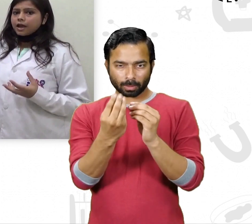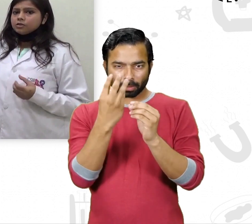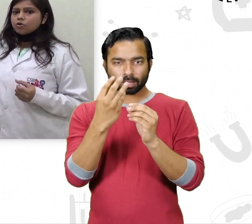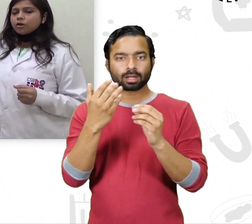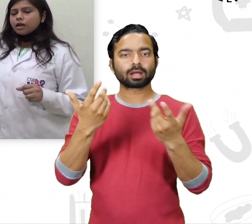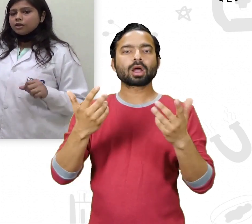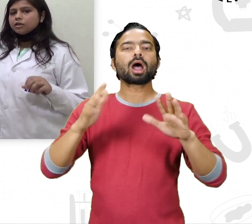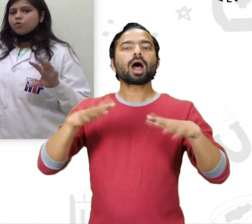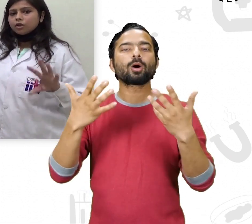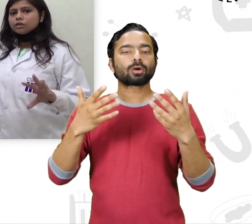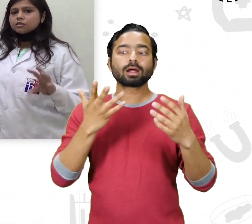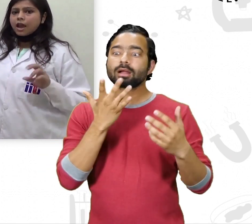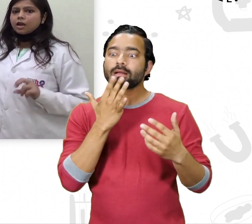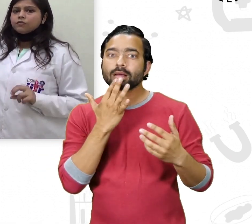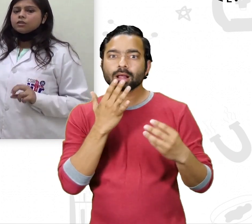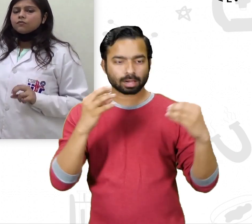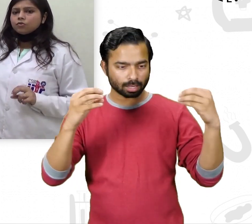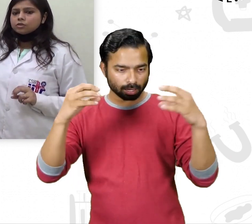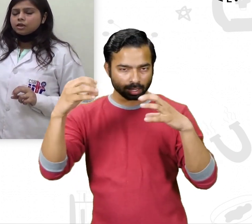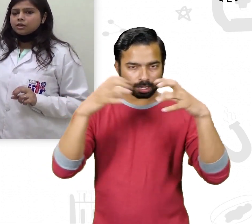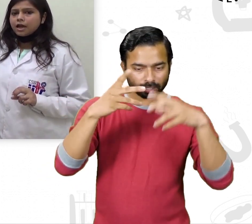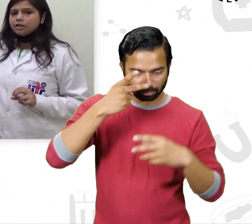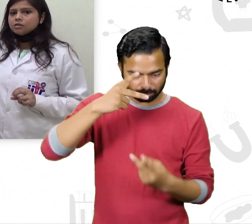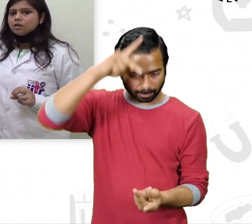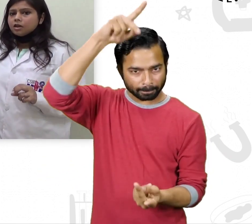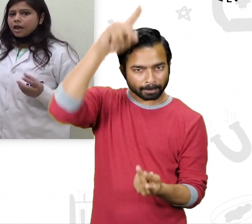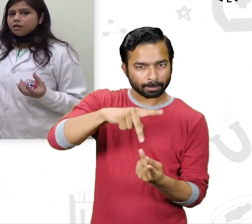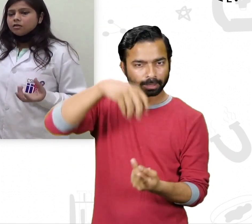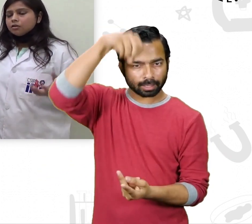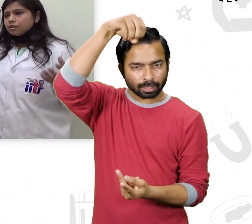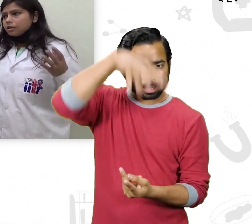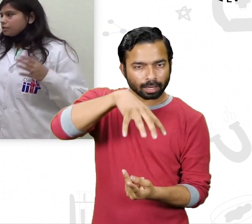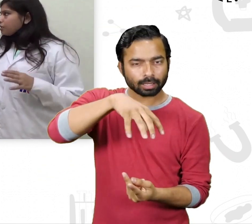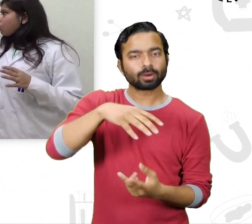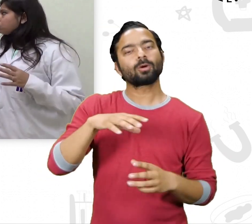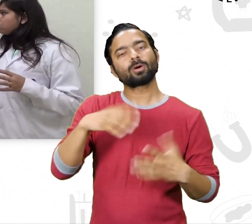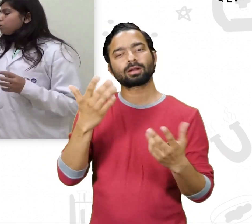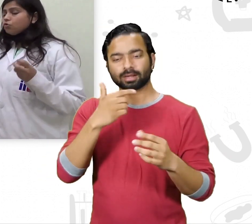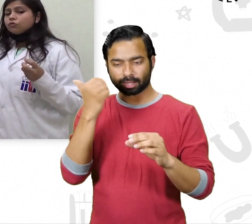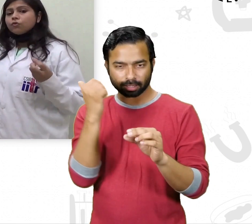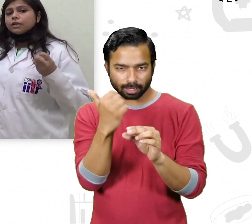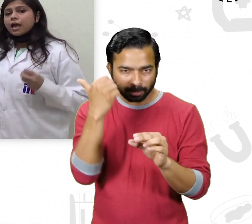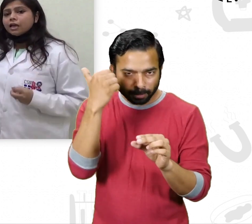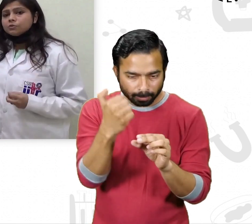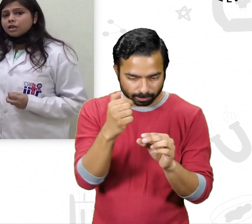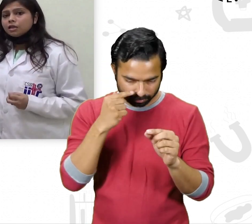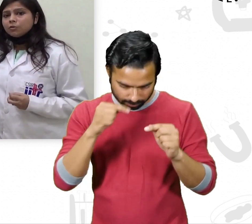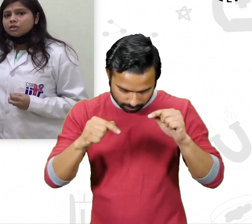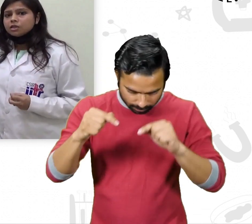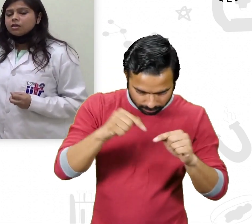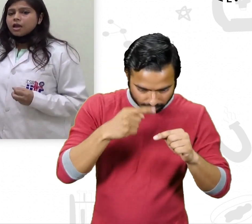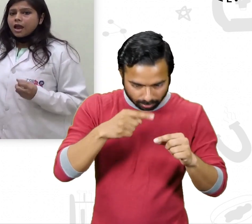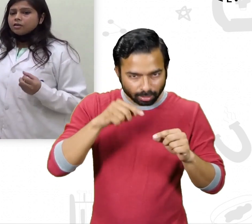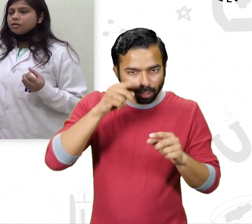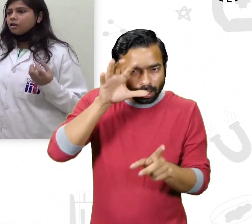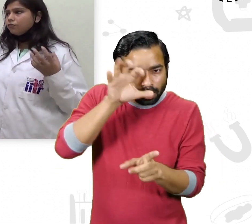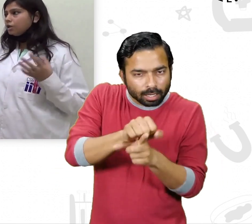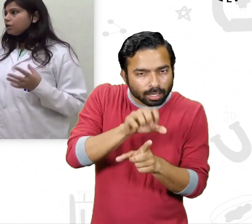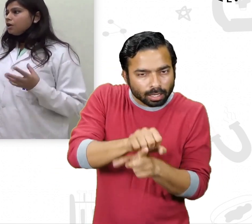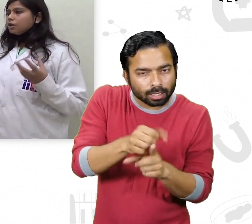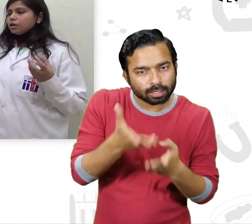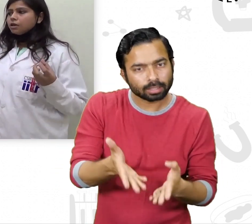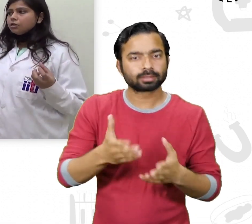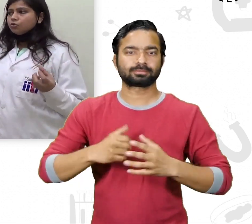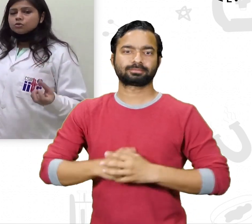fluorescent dyes or antibodies tagged with the fluorescent dyes, and it also used for the live cell imaging, and